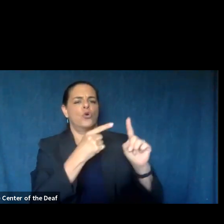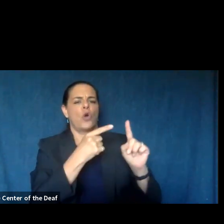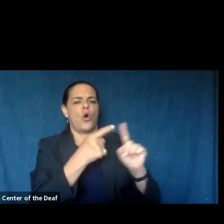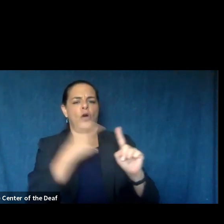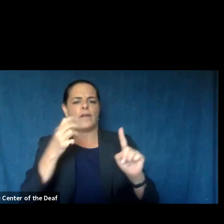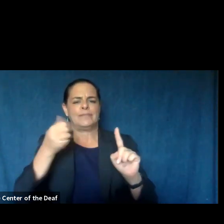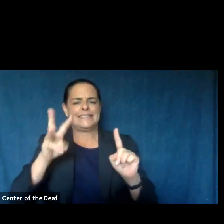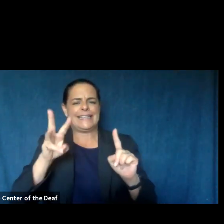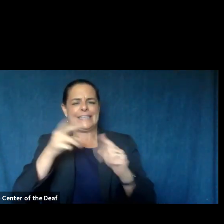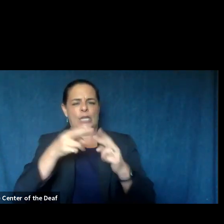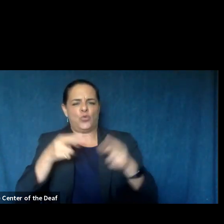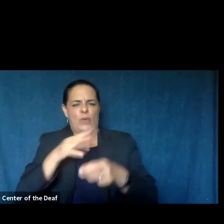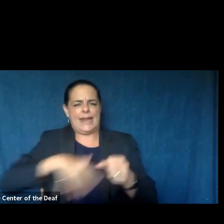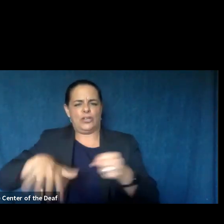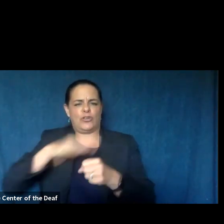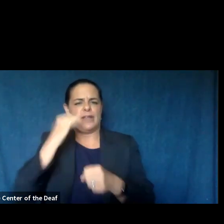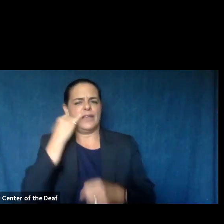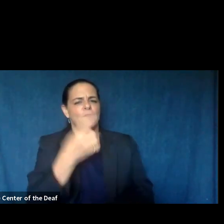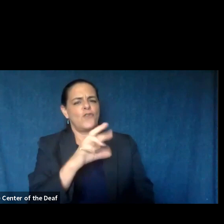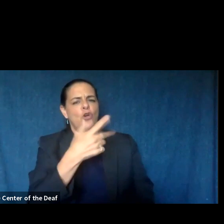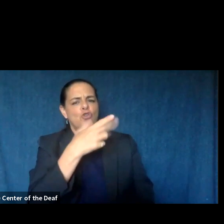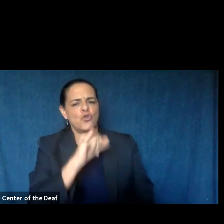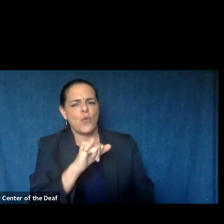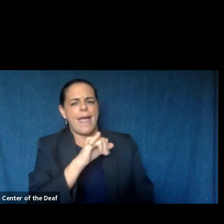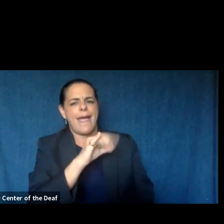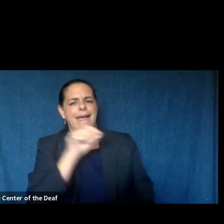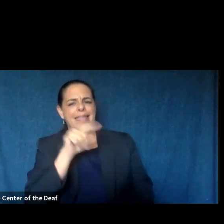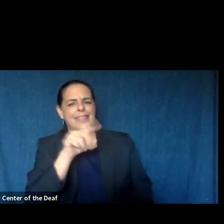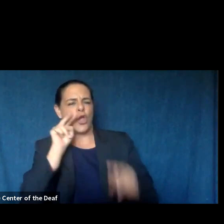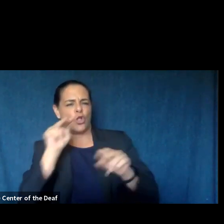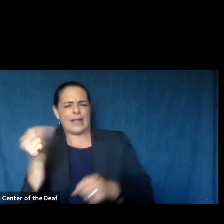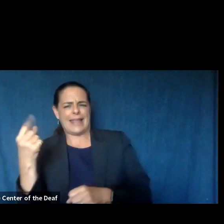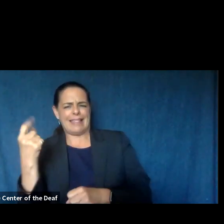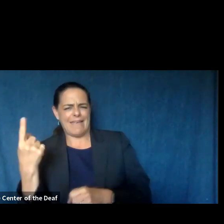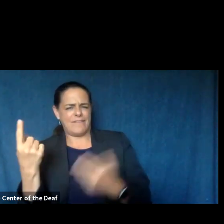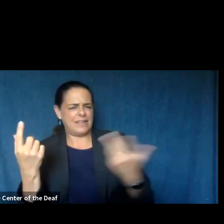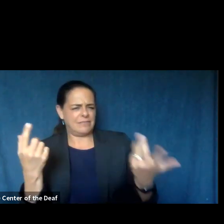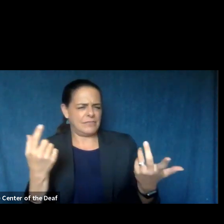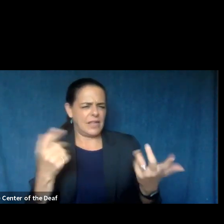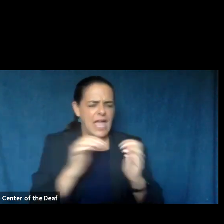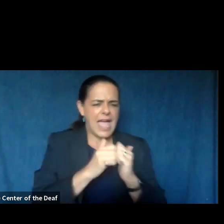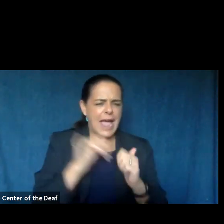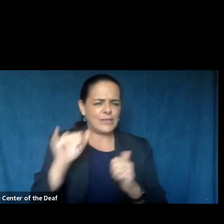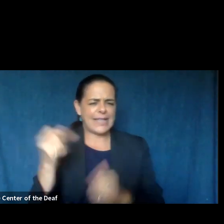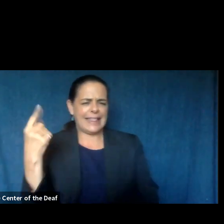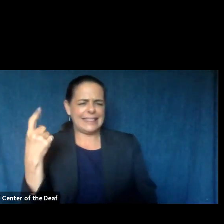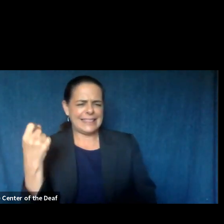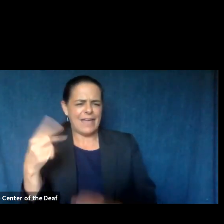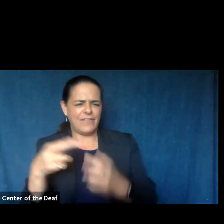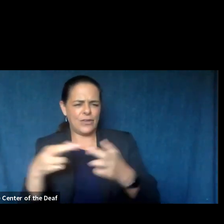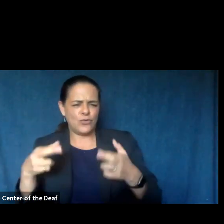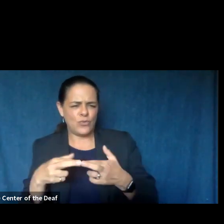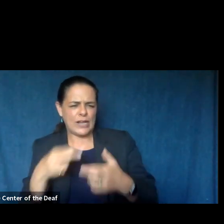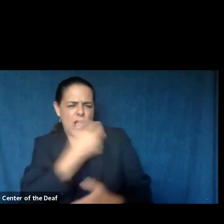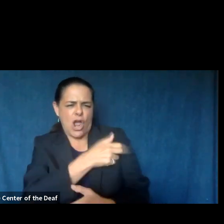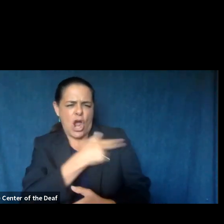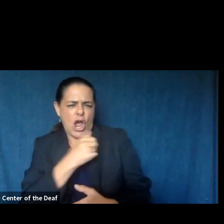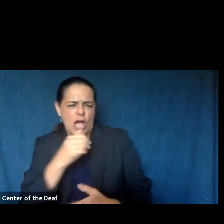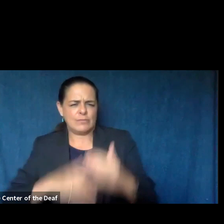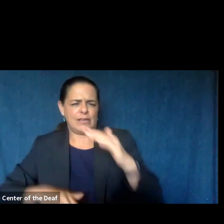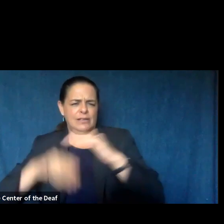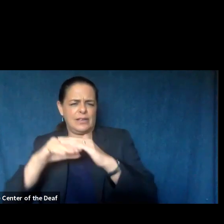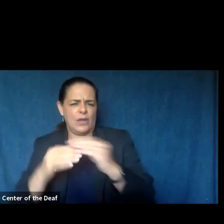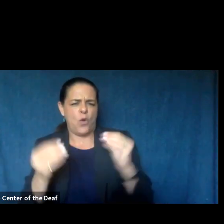16-county region? If Dr. Gray and the Board of Health look at an 11-county region, how is the 11-county region hospitalization peak higher